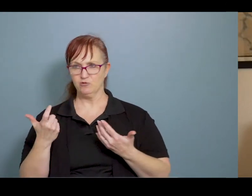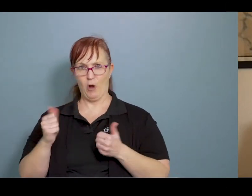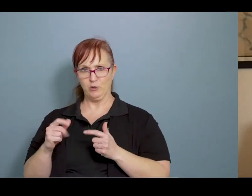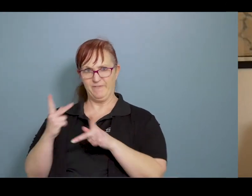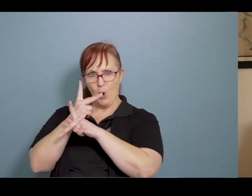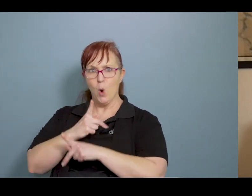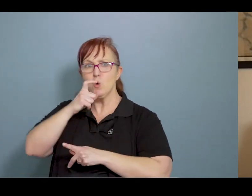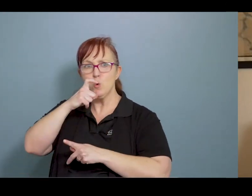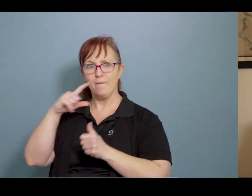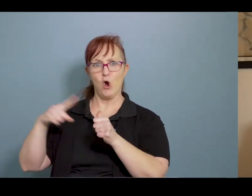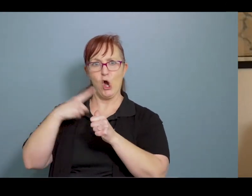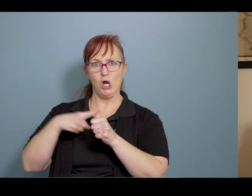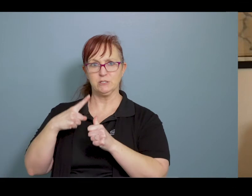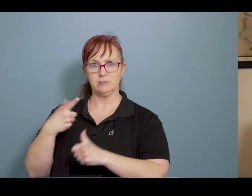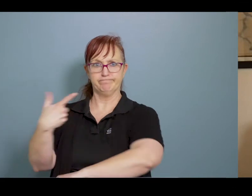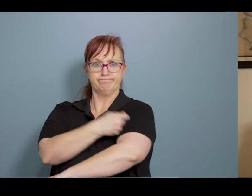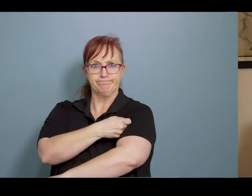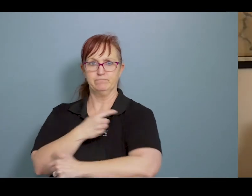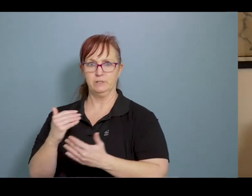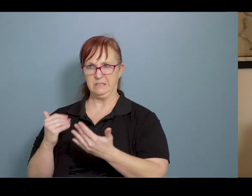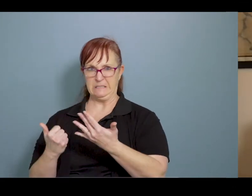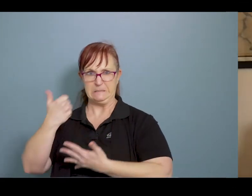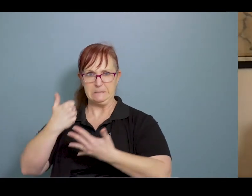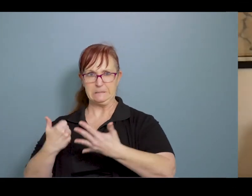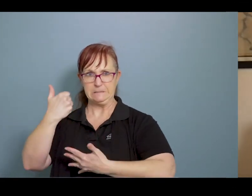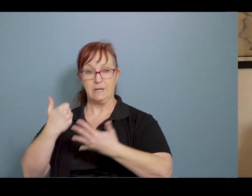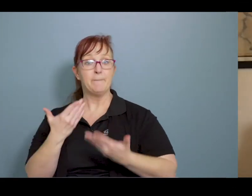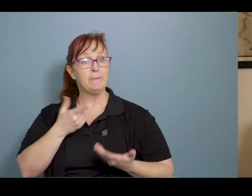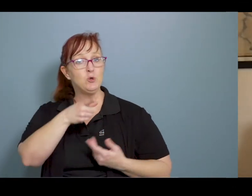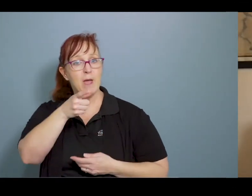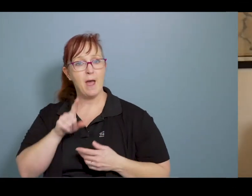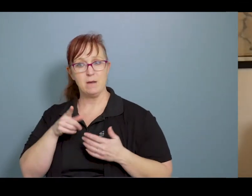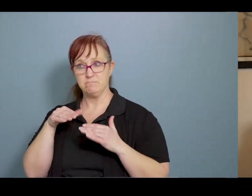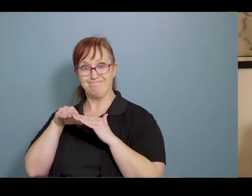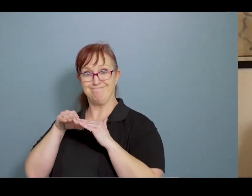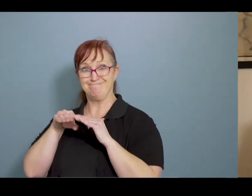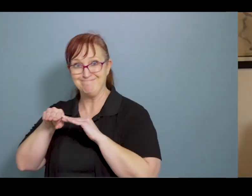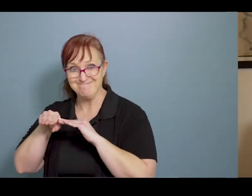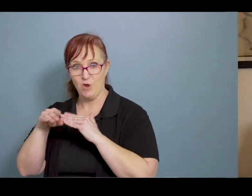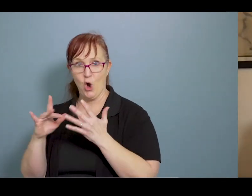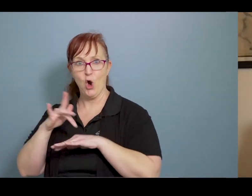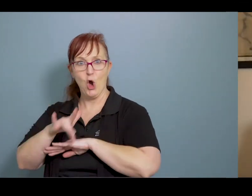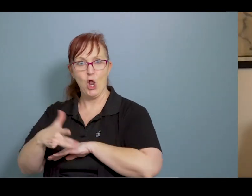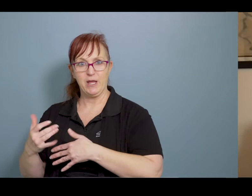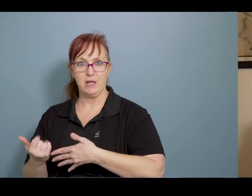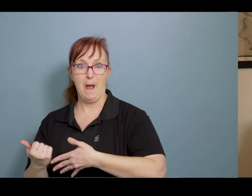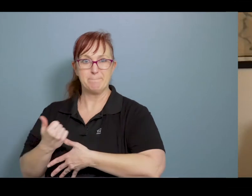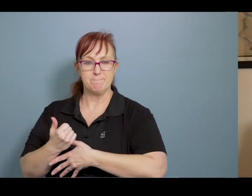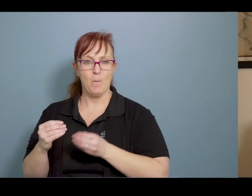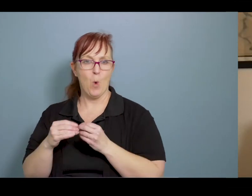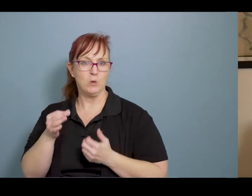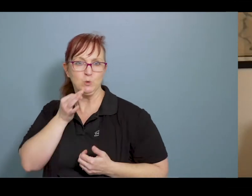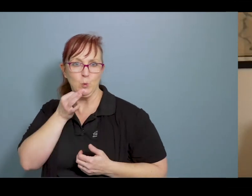formulated in terms of prioritization for us in education, but you may be able to get in and get a vaccination